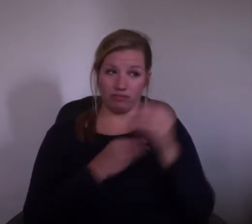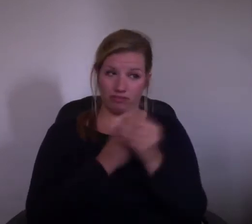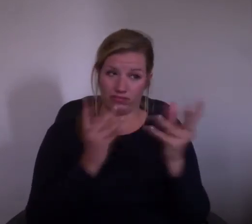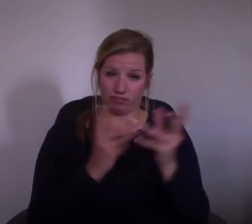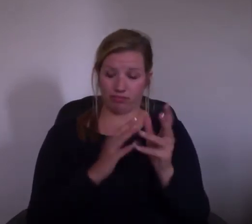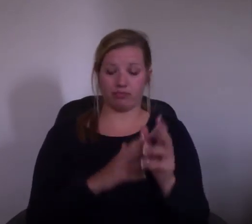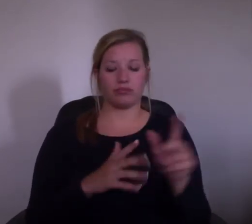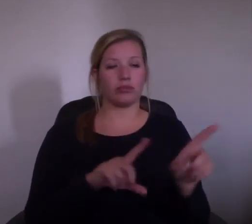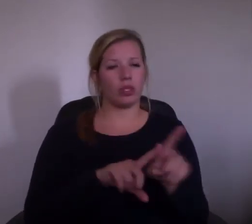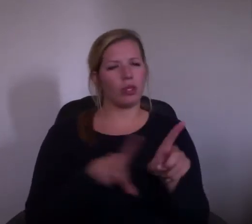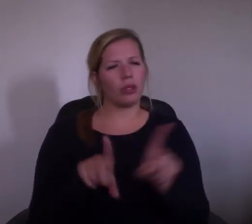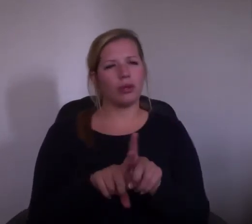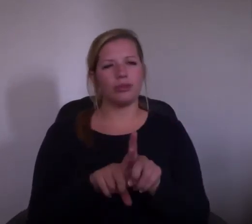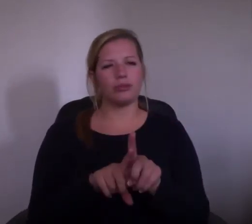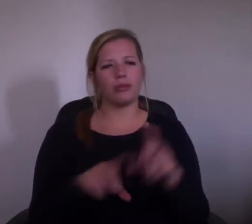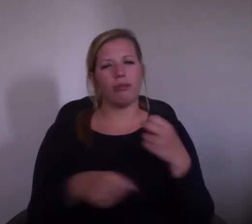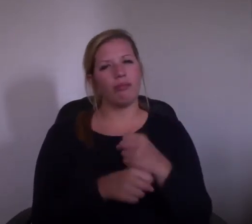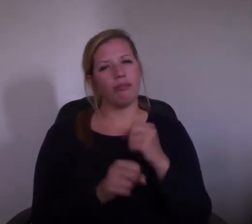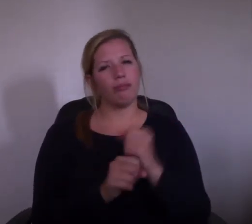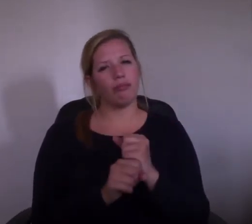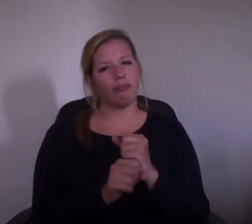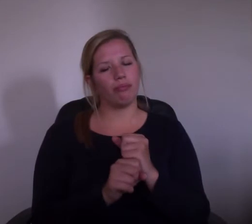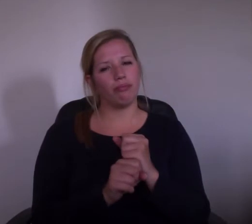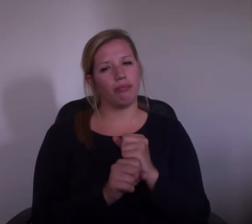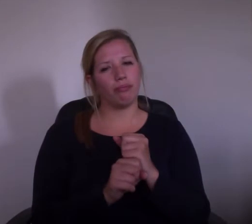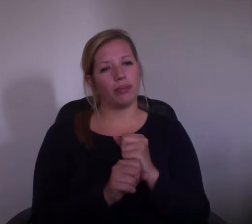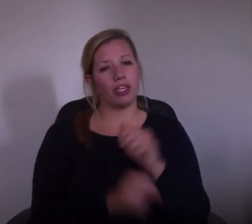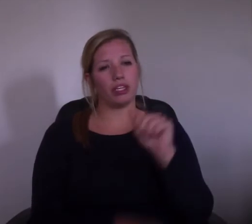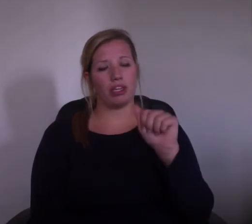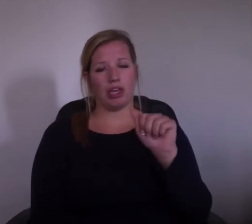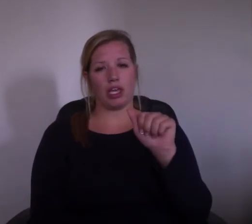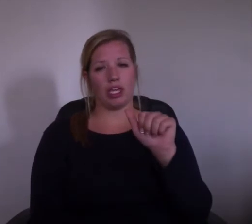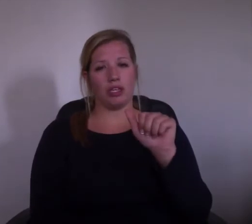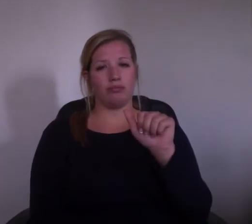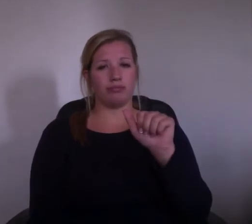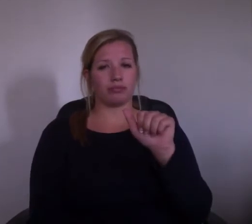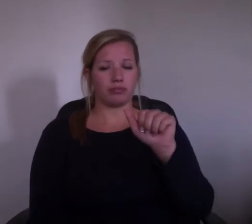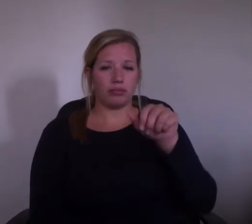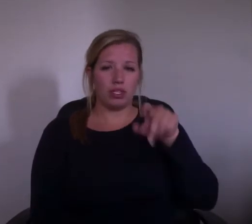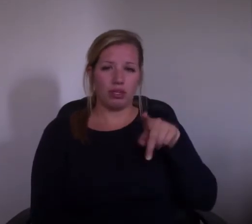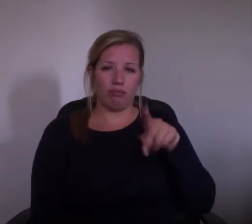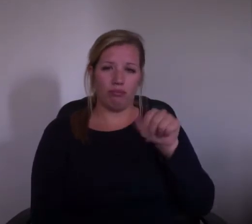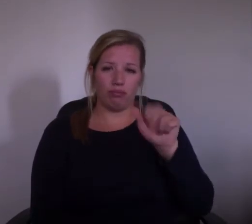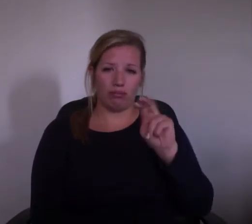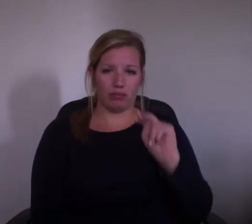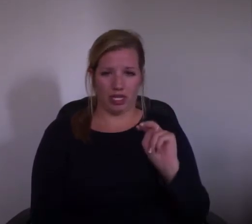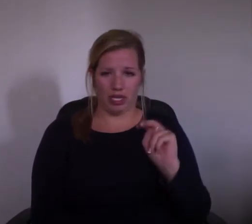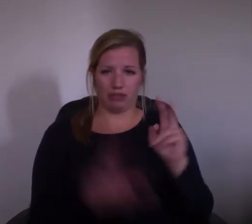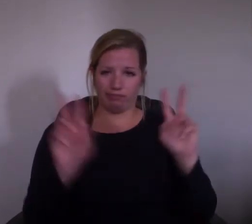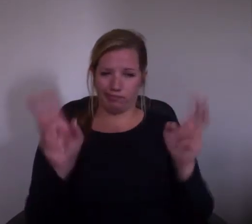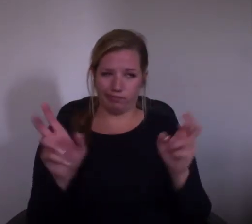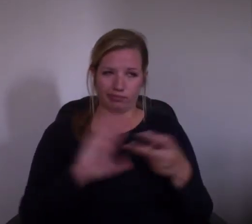Another part of being prepared is making a plan. Prepare, plan, and stay informed